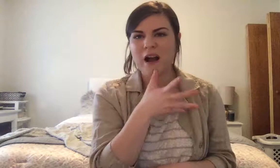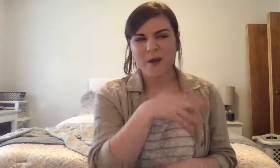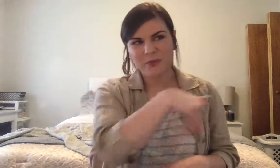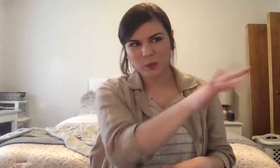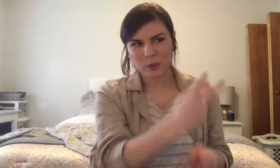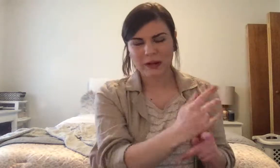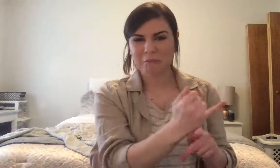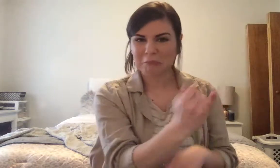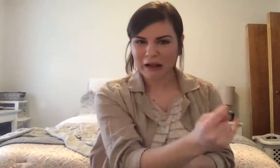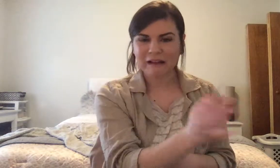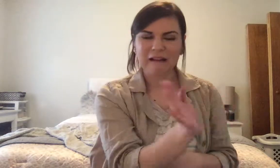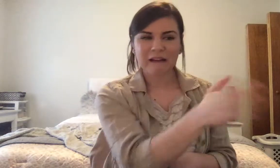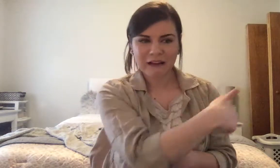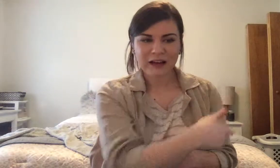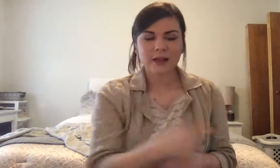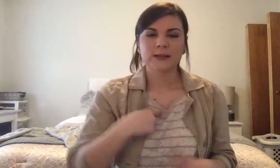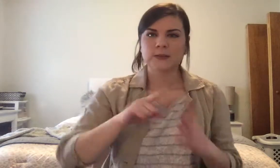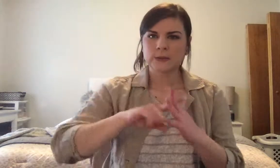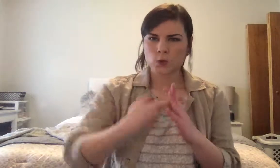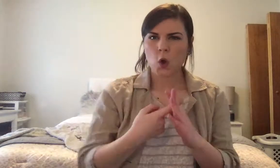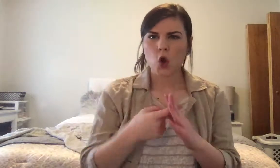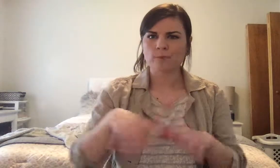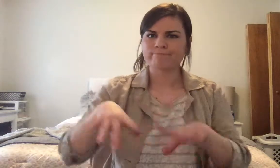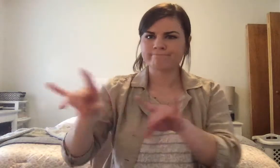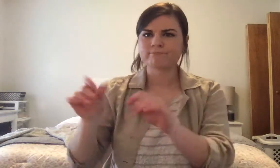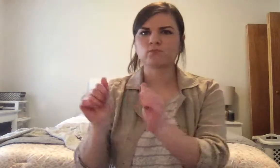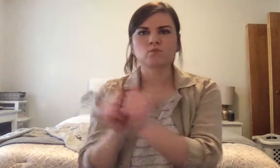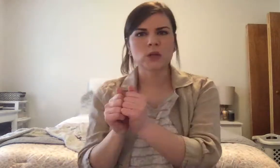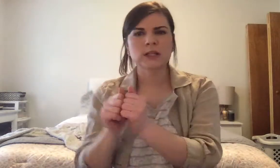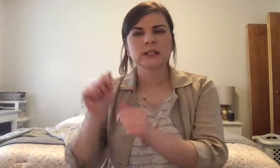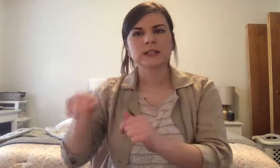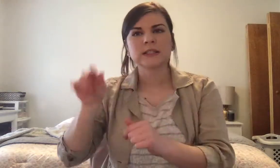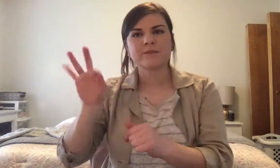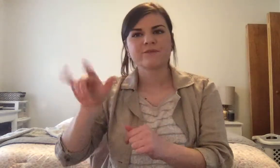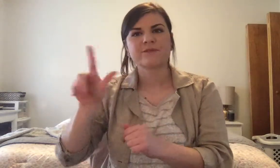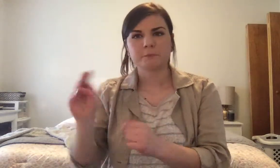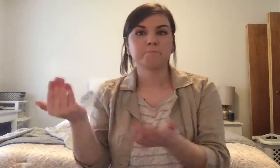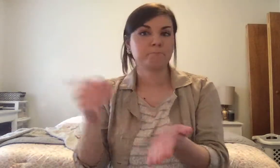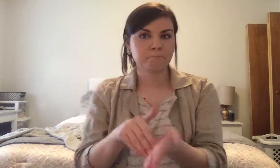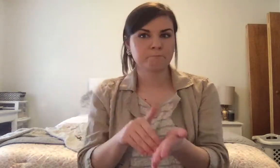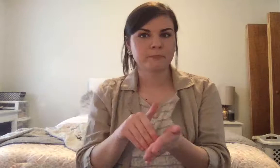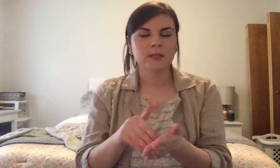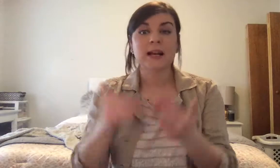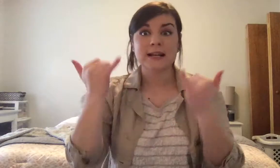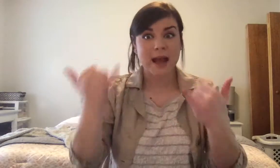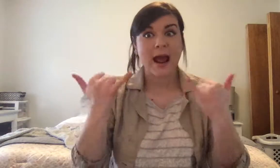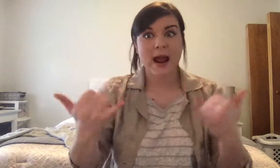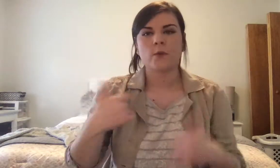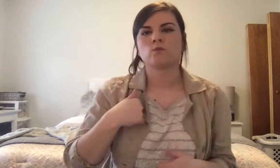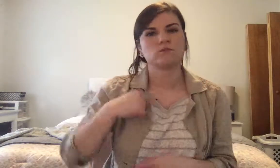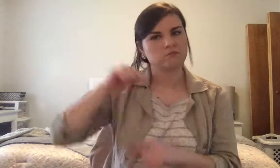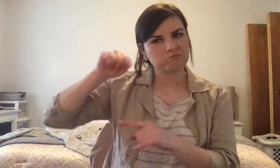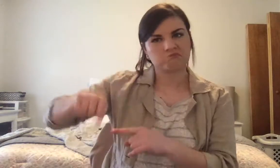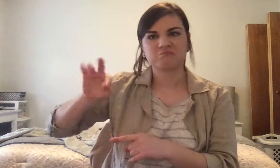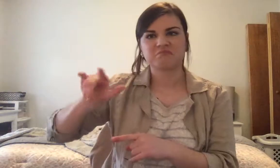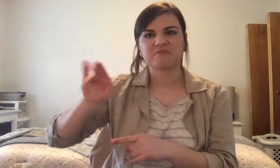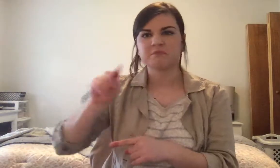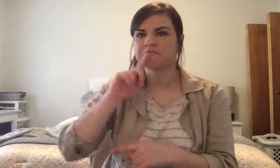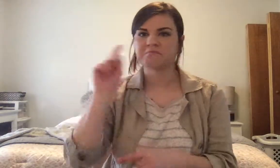shooting with my film camera, and that's strictly what I use. I only shoot with film cameras. I have 8 film cameras. I have a